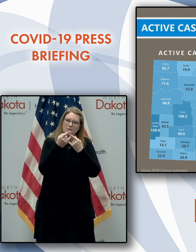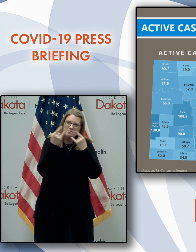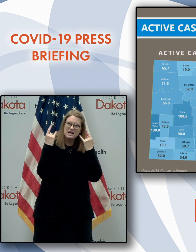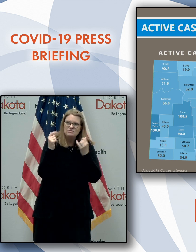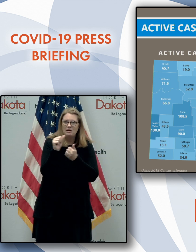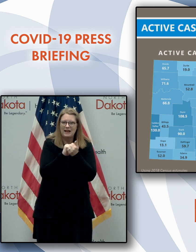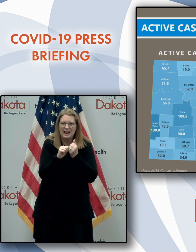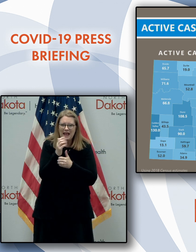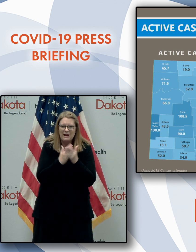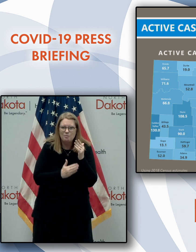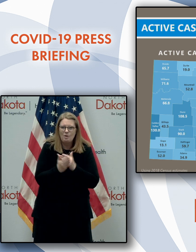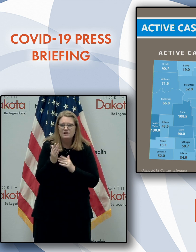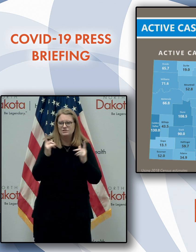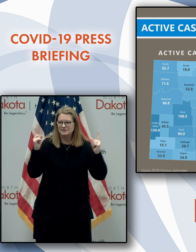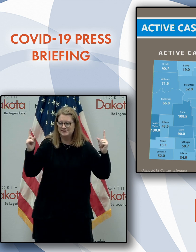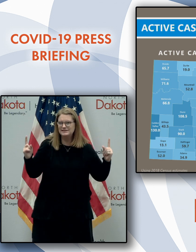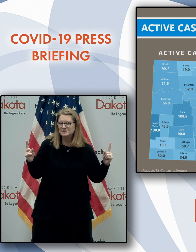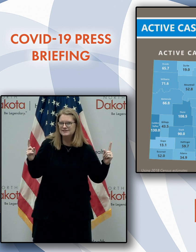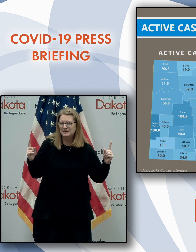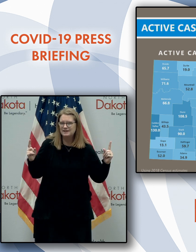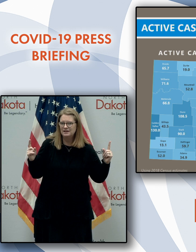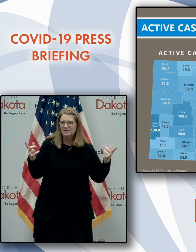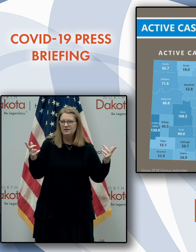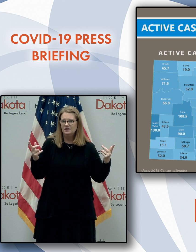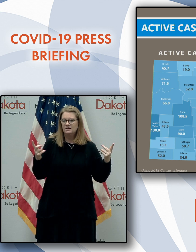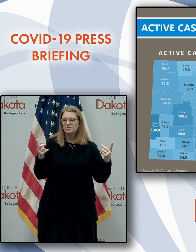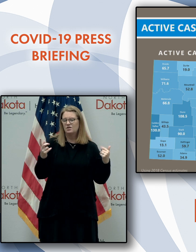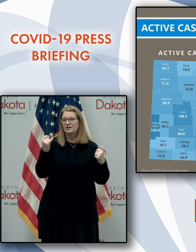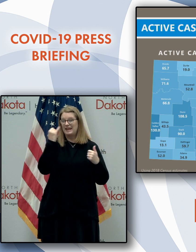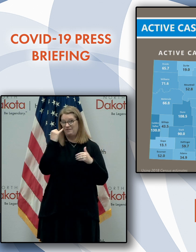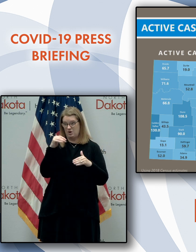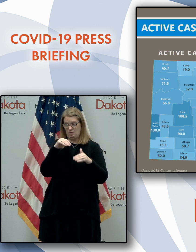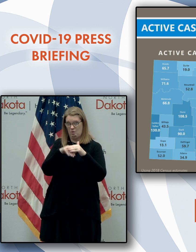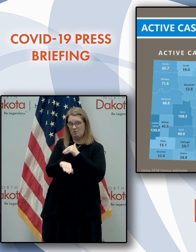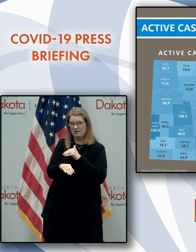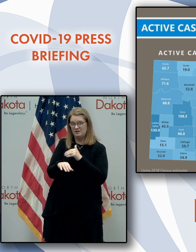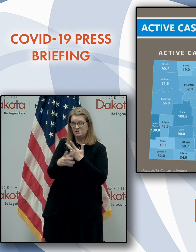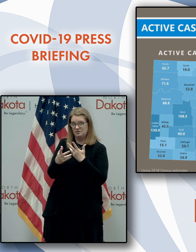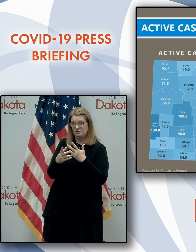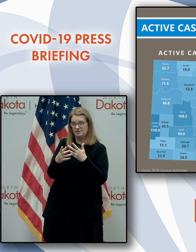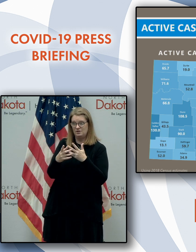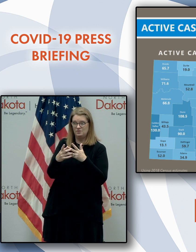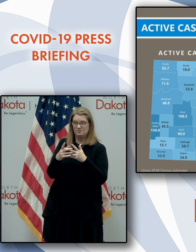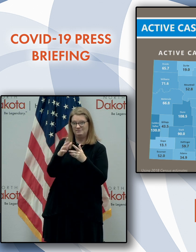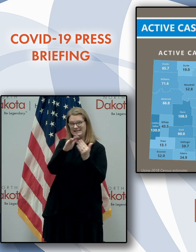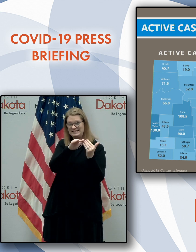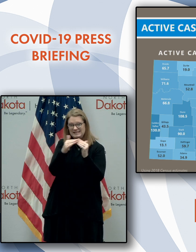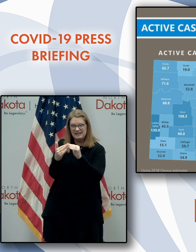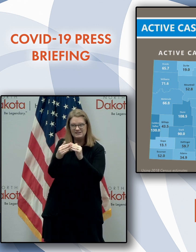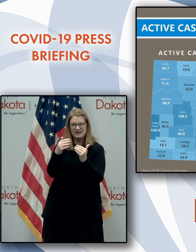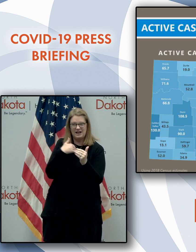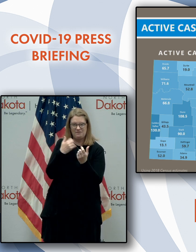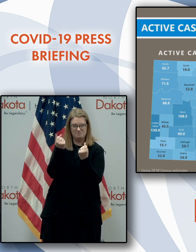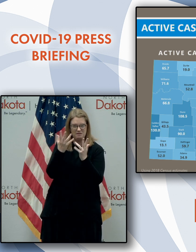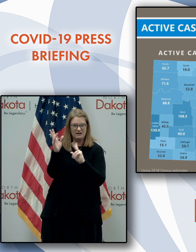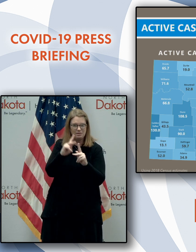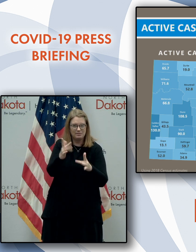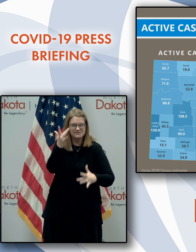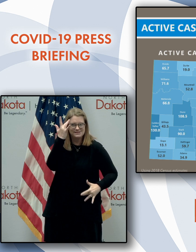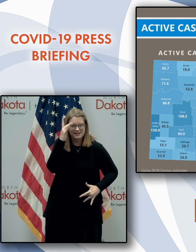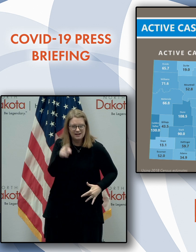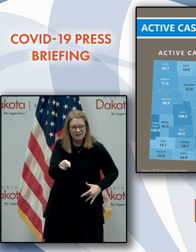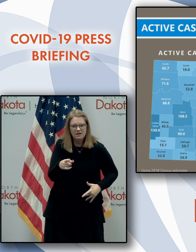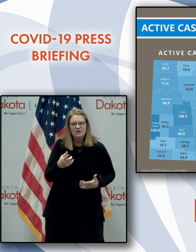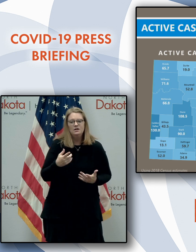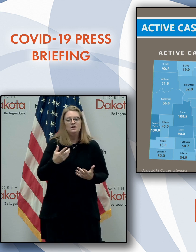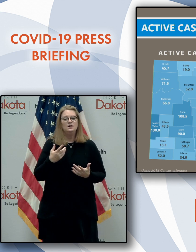washing when you're heading to these areas of higher concentration, and particularly use your judgment about